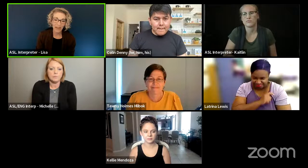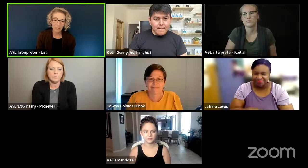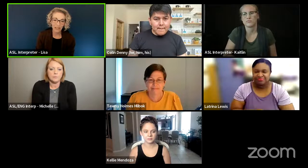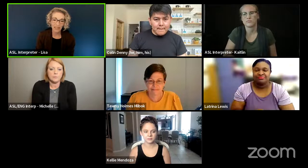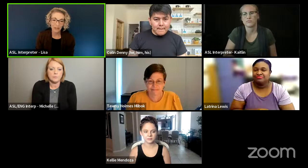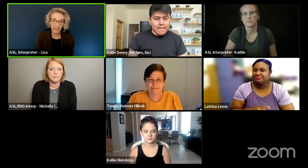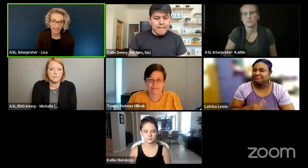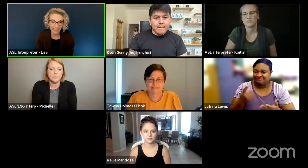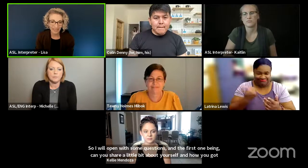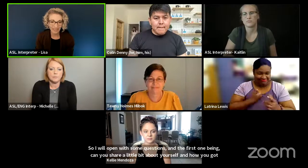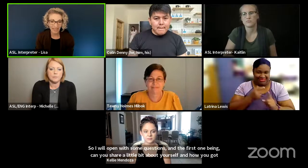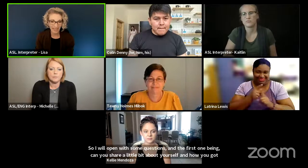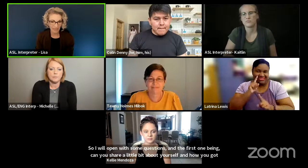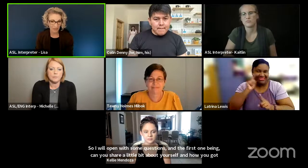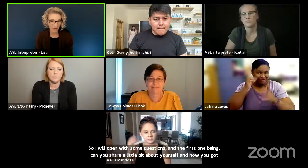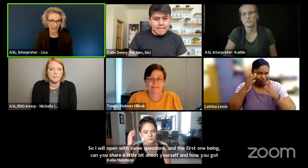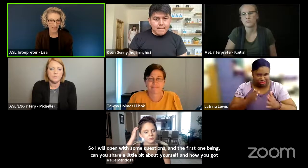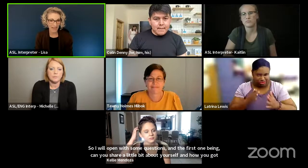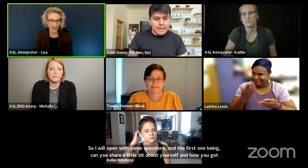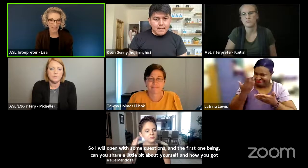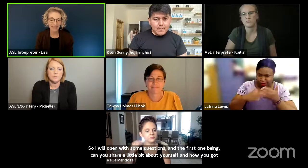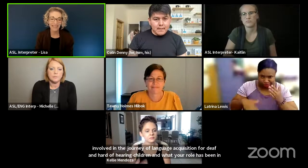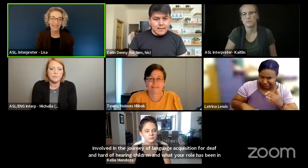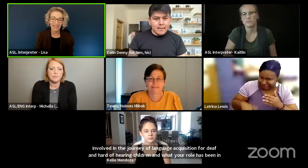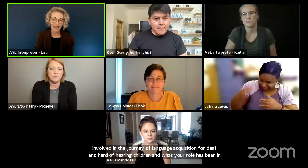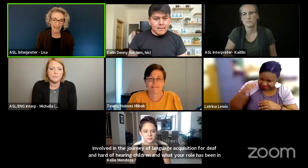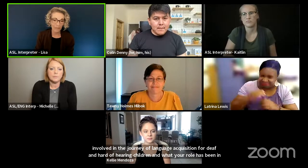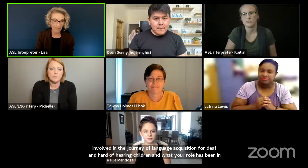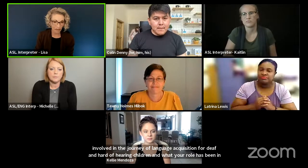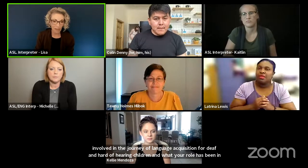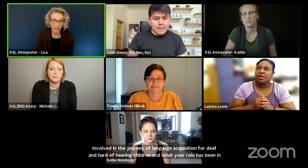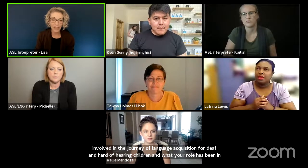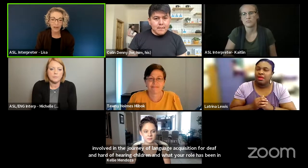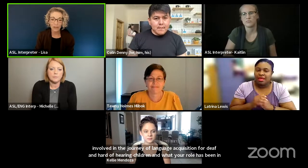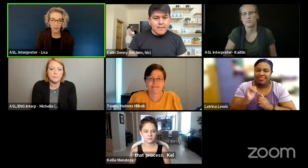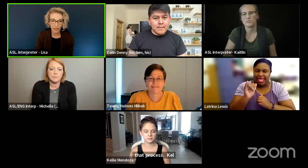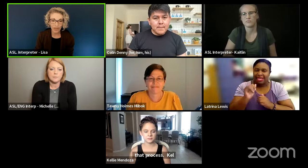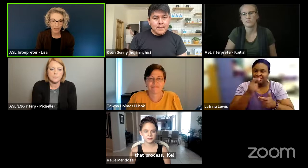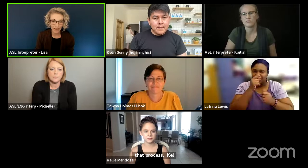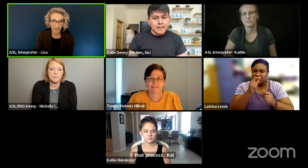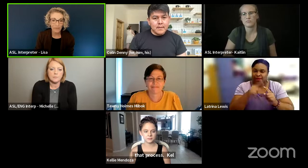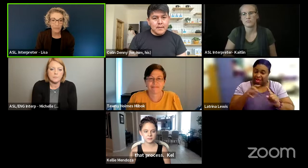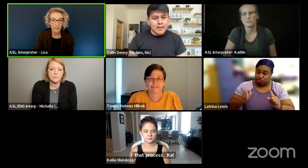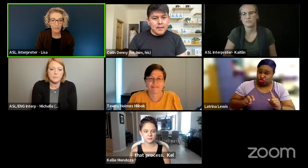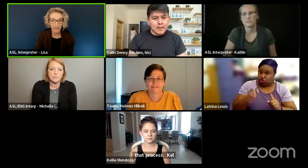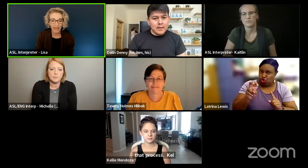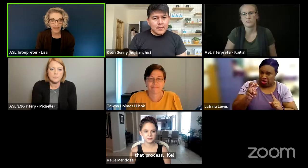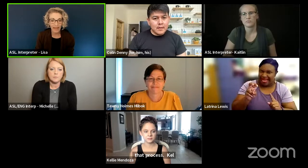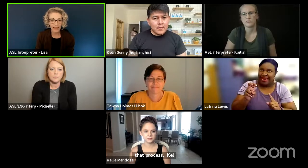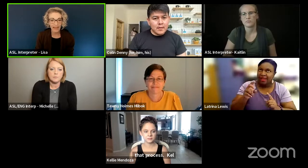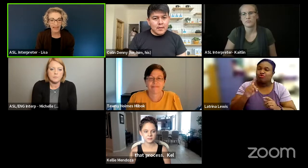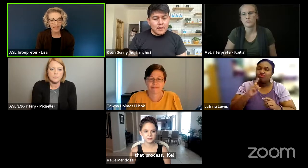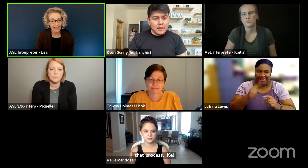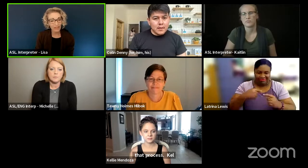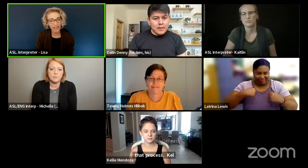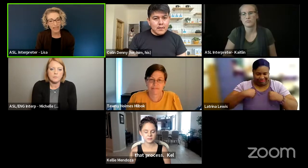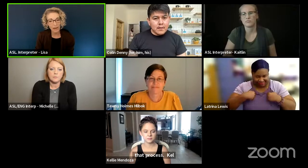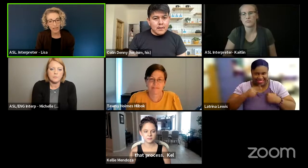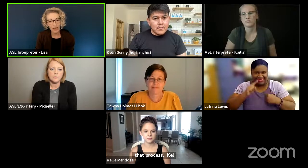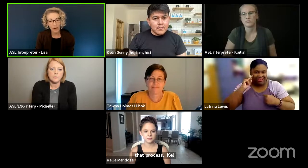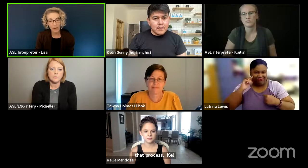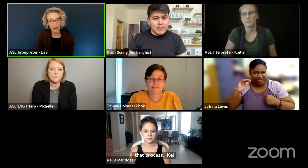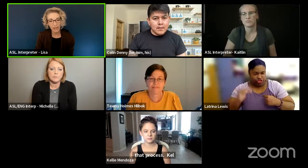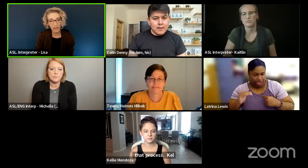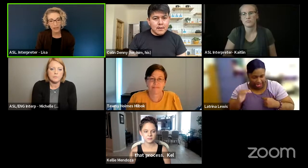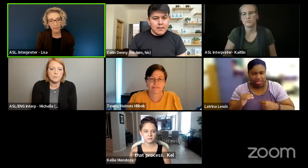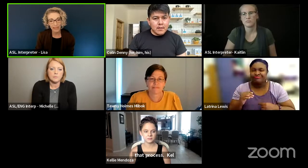Hello, my name is Latrina, and this is my name sign. I am a deaf person. I was born deaf. And it's an interesting